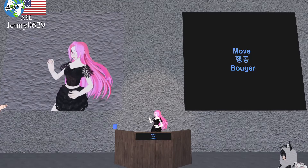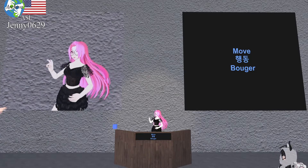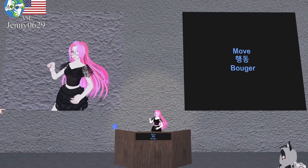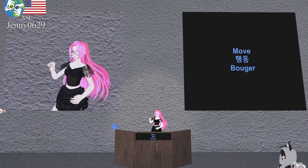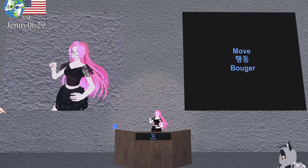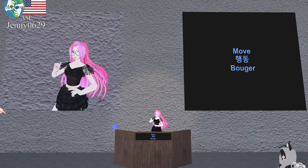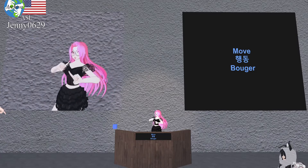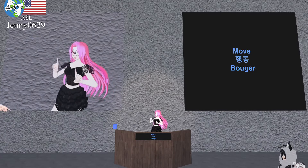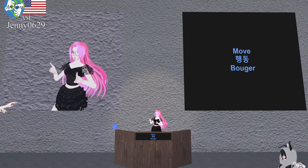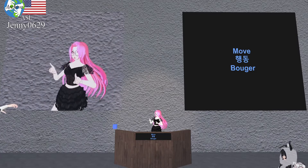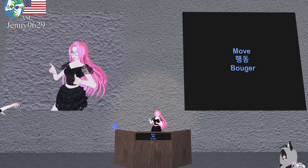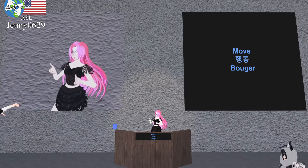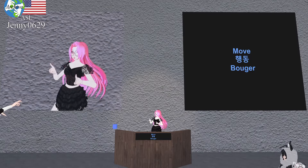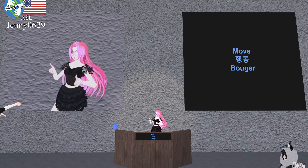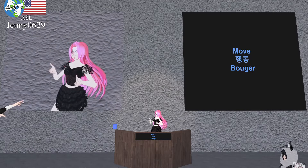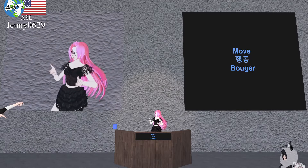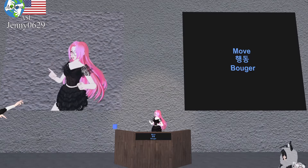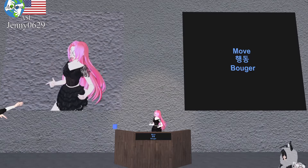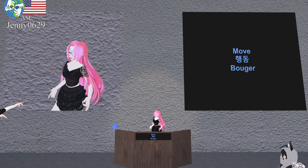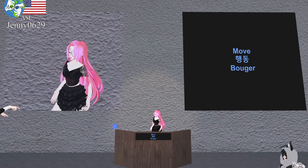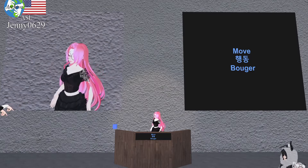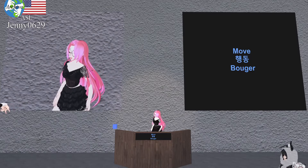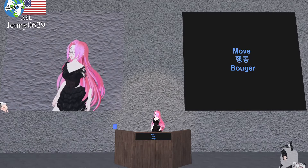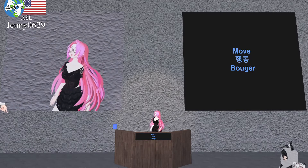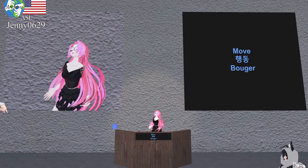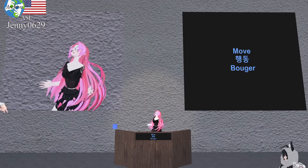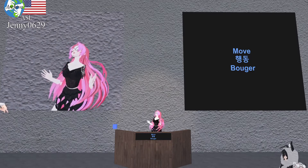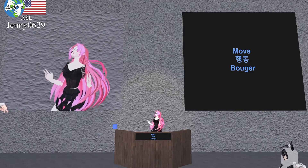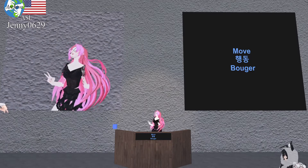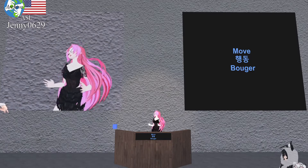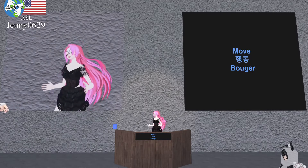Moment? No, that's different. Oh,